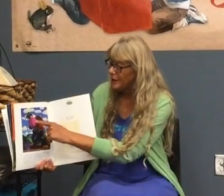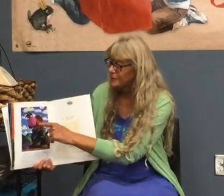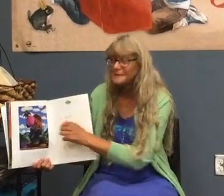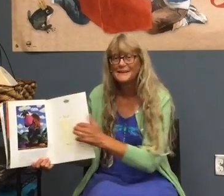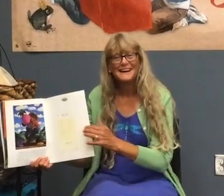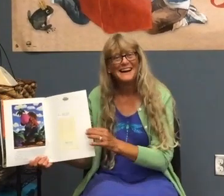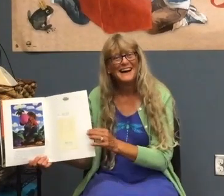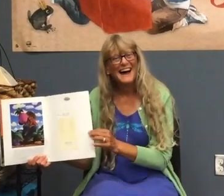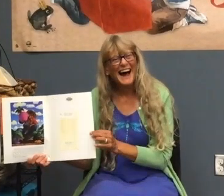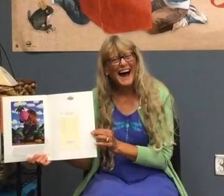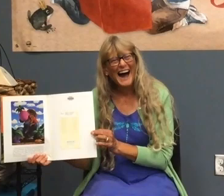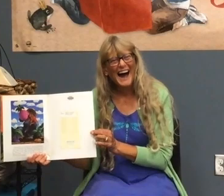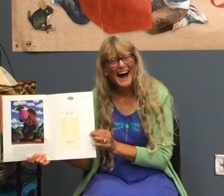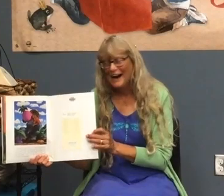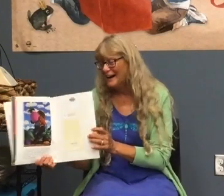out of the ground.